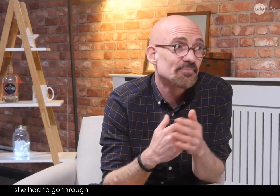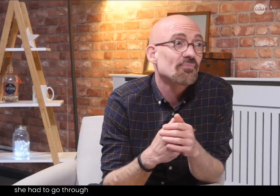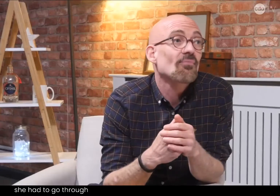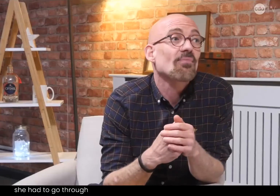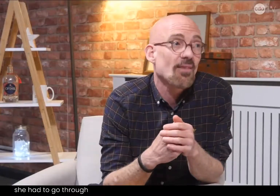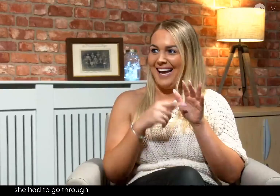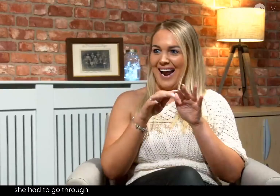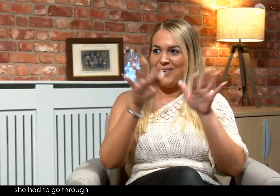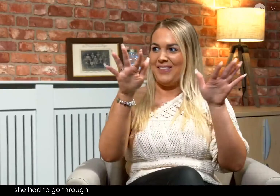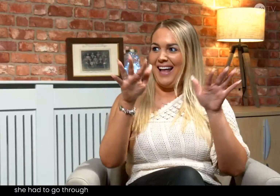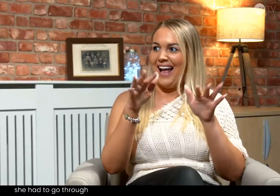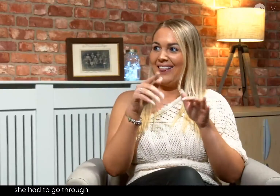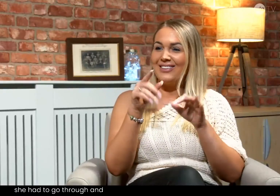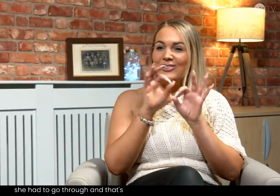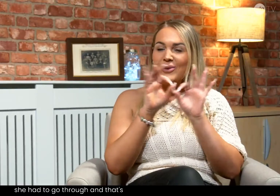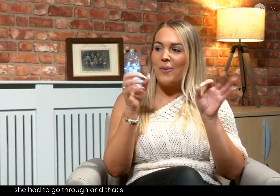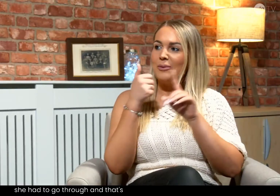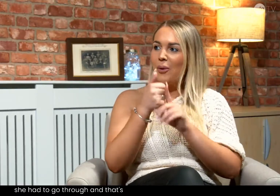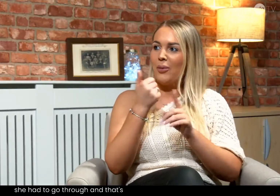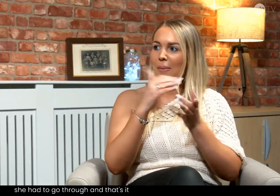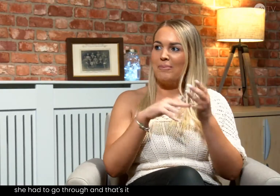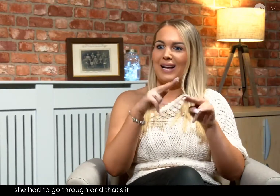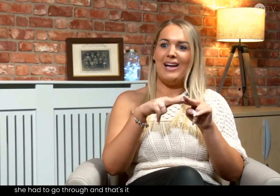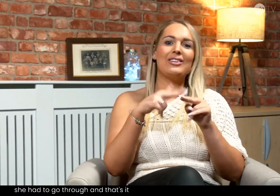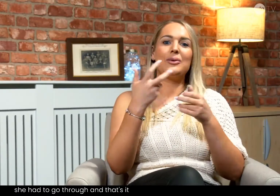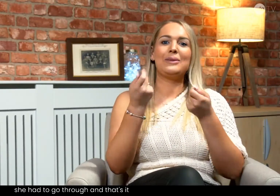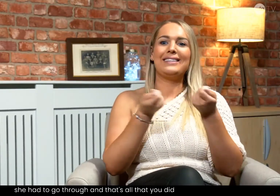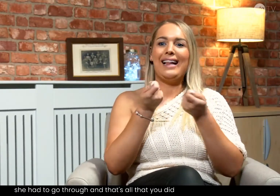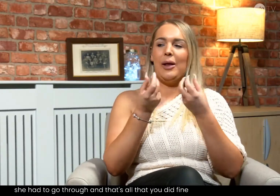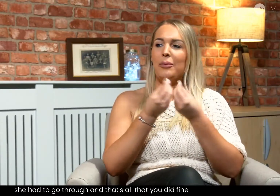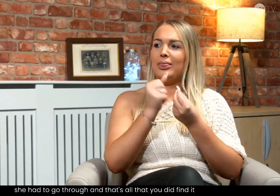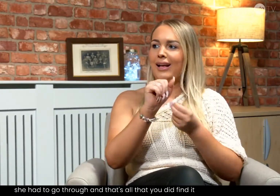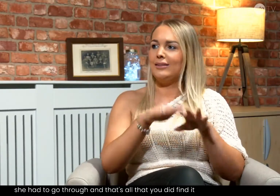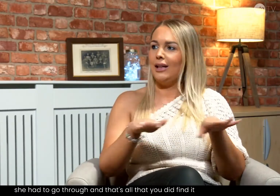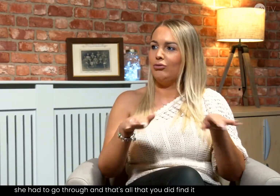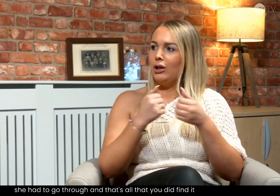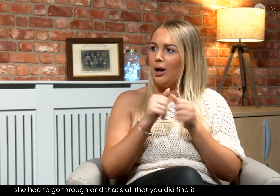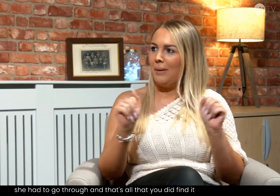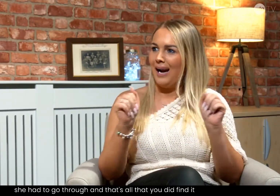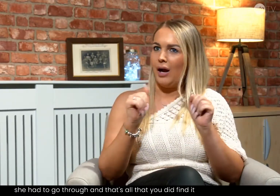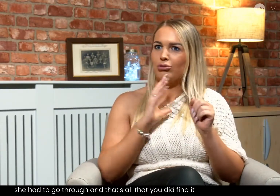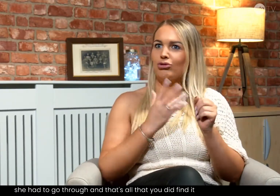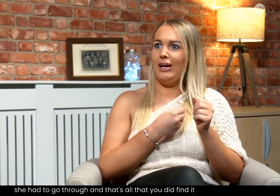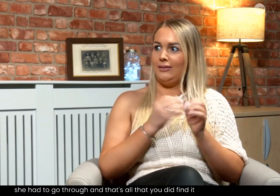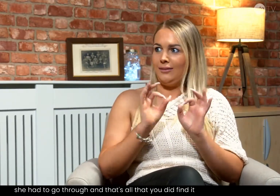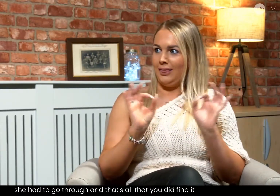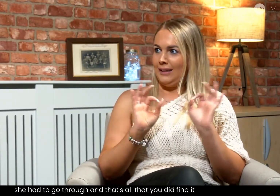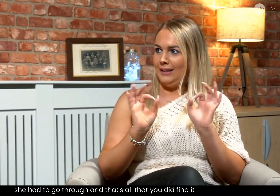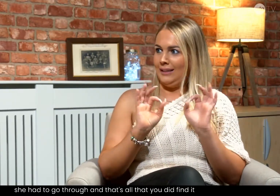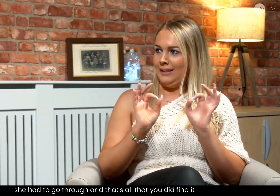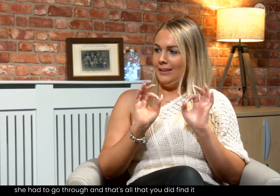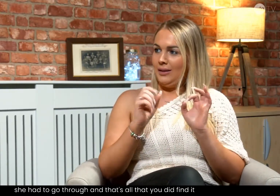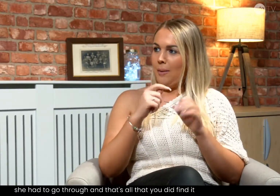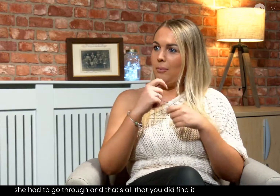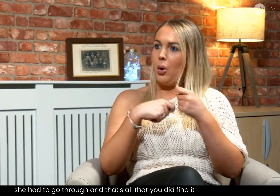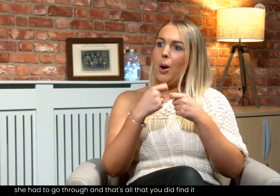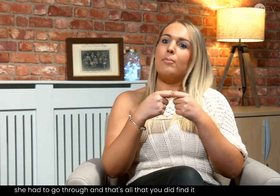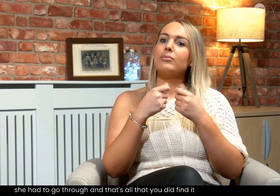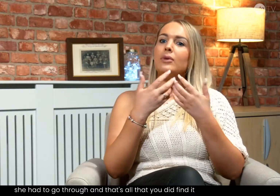so important to get that, isn't it? Yeah, there's no support for parents out there who are dealing with their child coming out and being